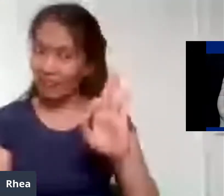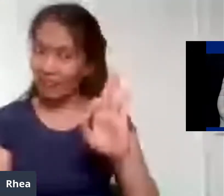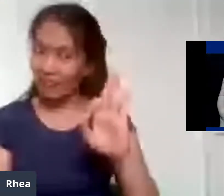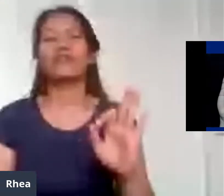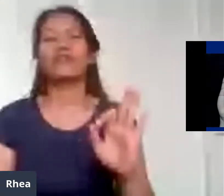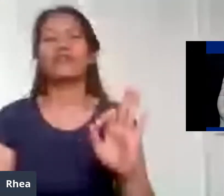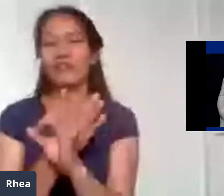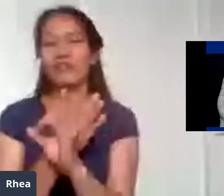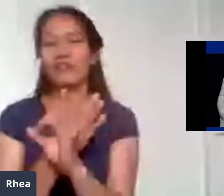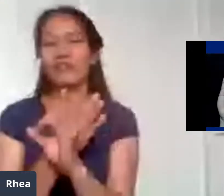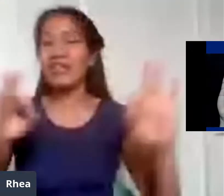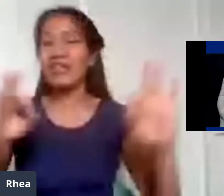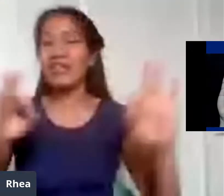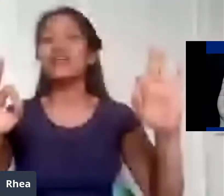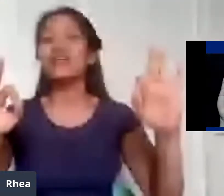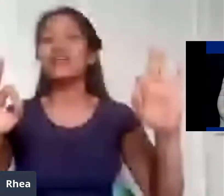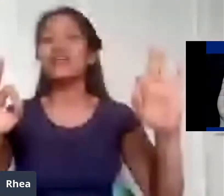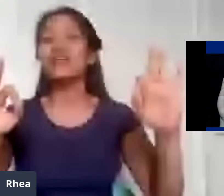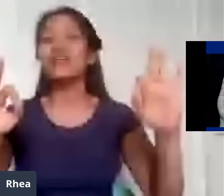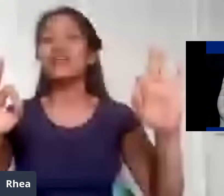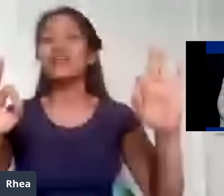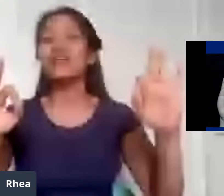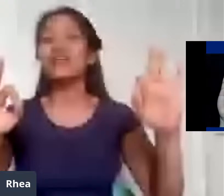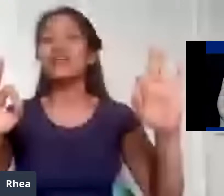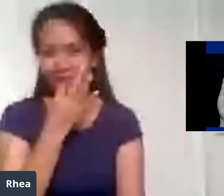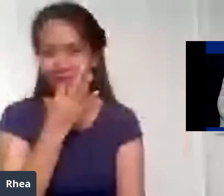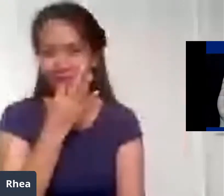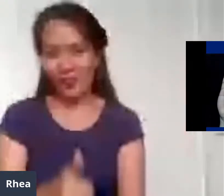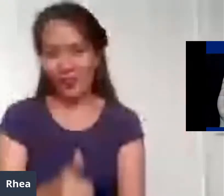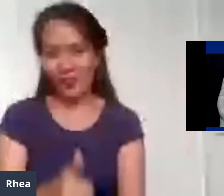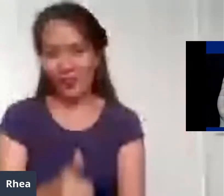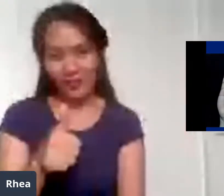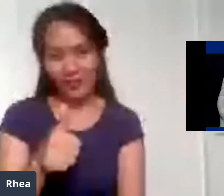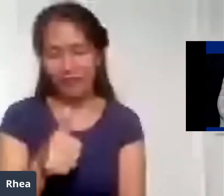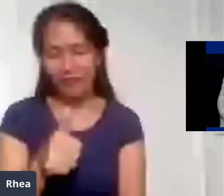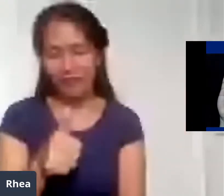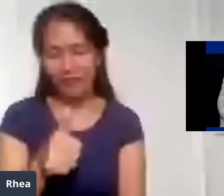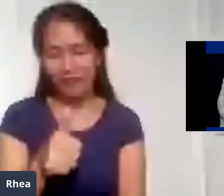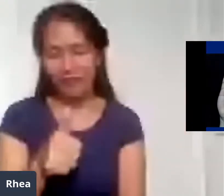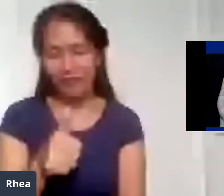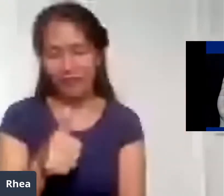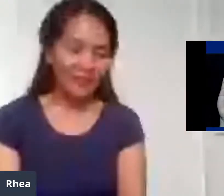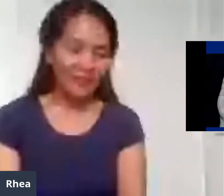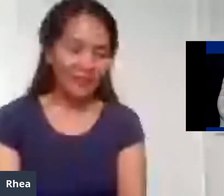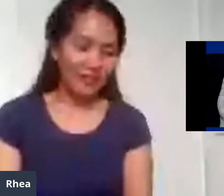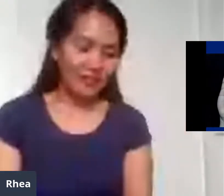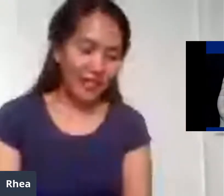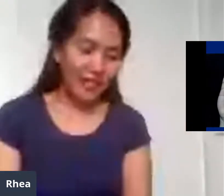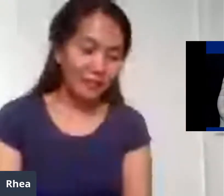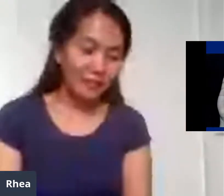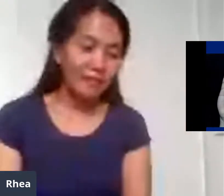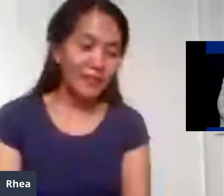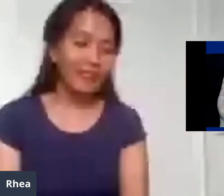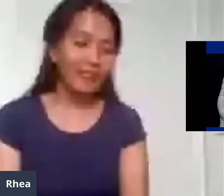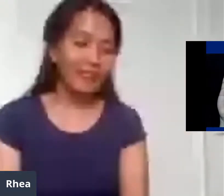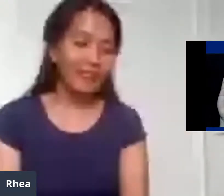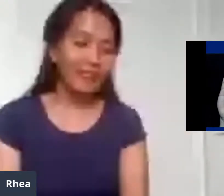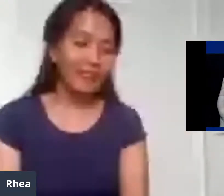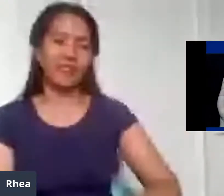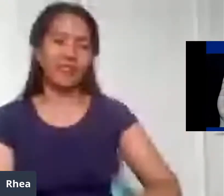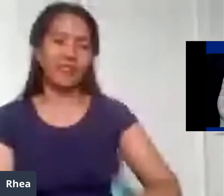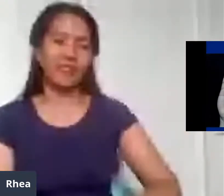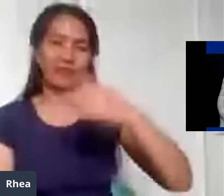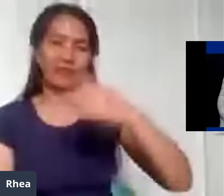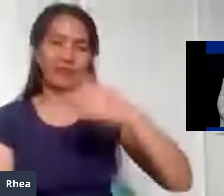The letter F for the free food. Okay po? Are you following? Next, we have the